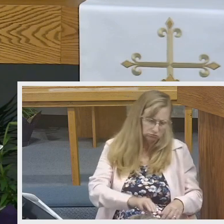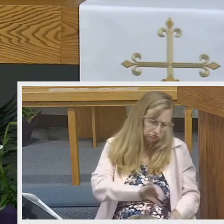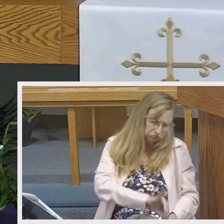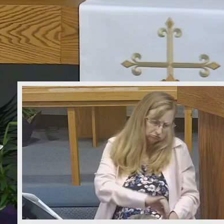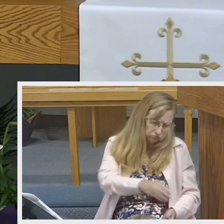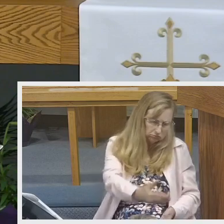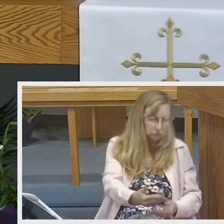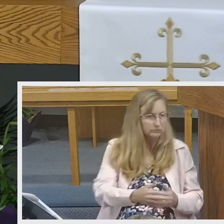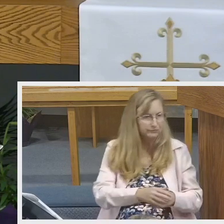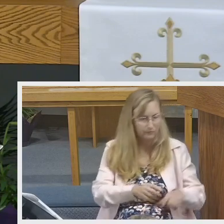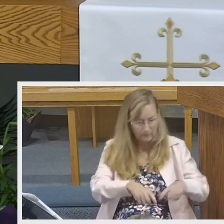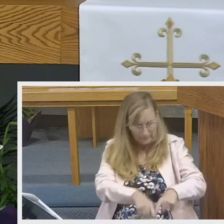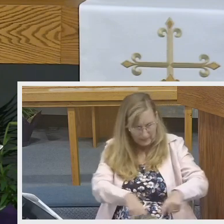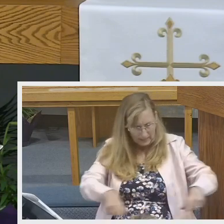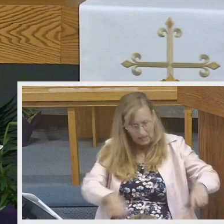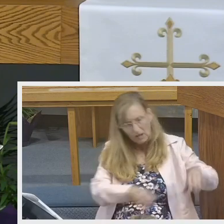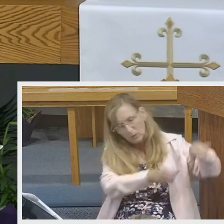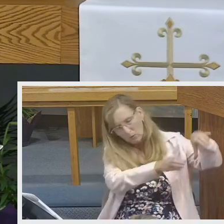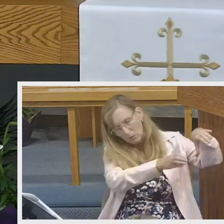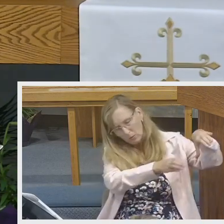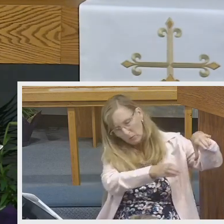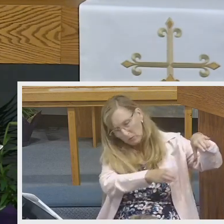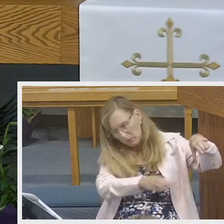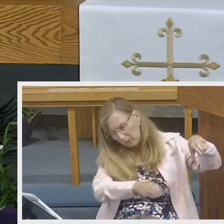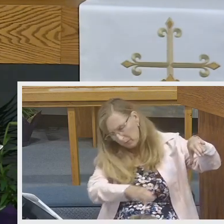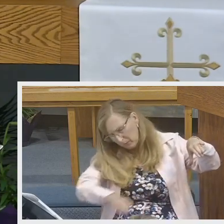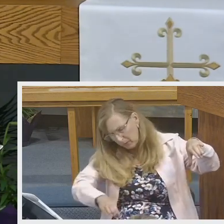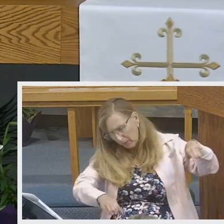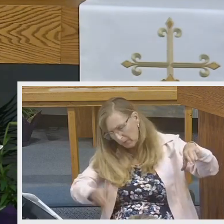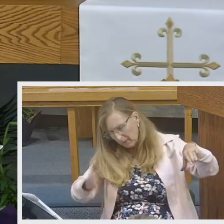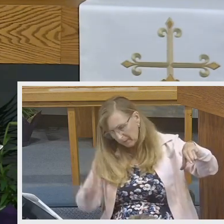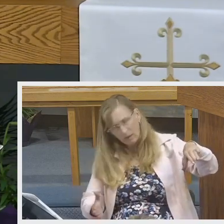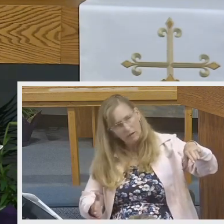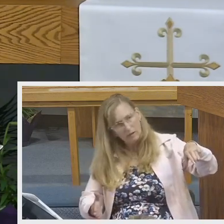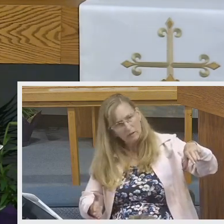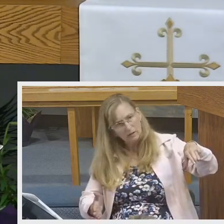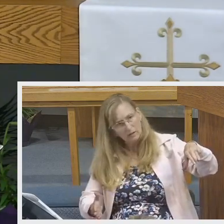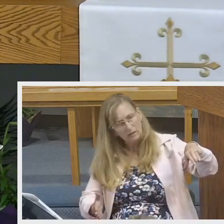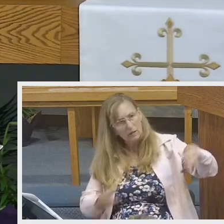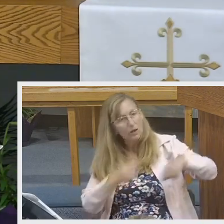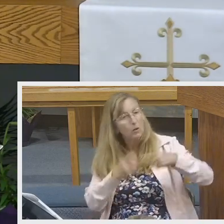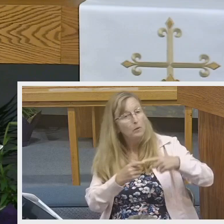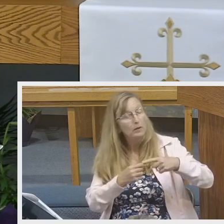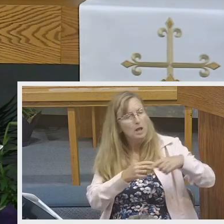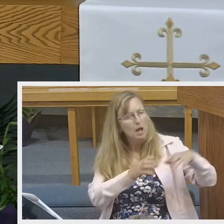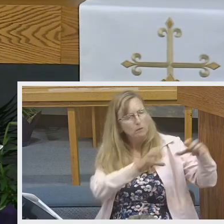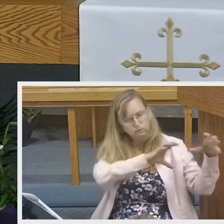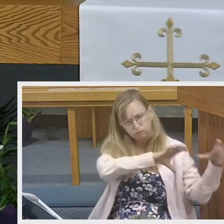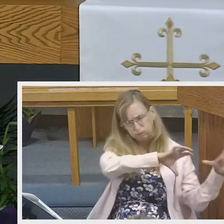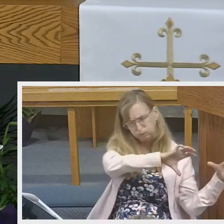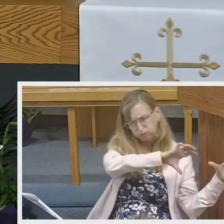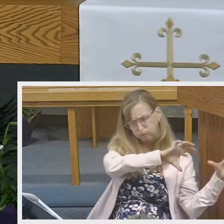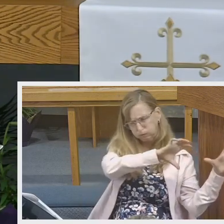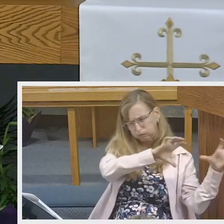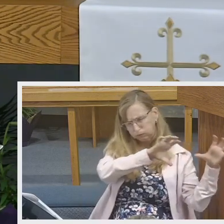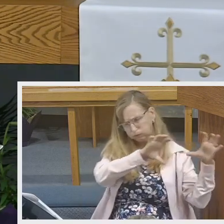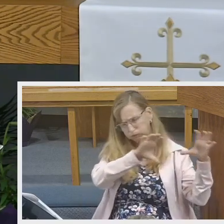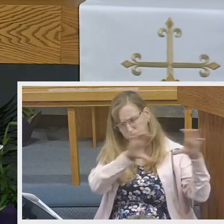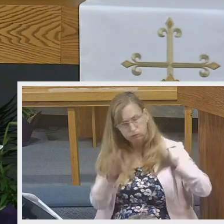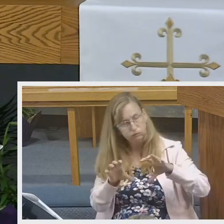And the track runs downhill and is blocked at the end. So when you move that stone in front of the